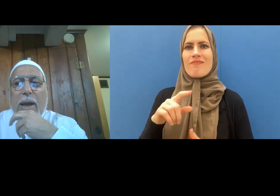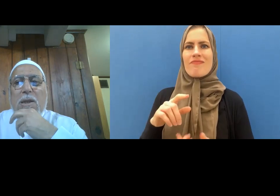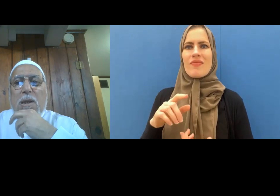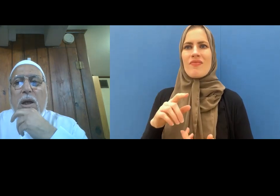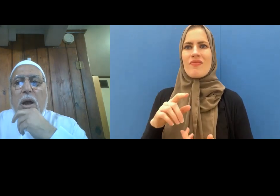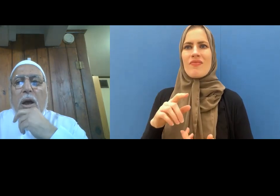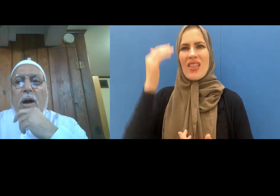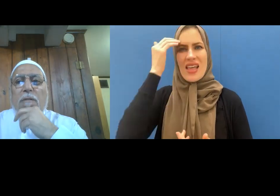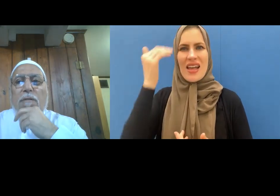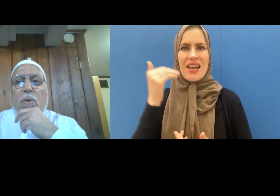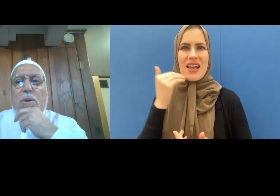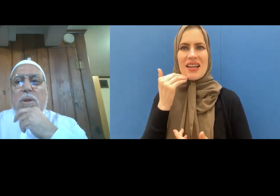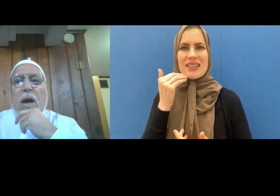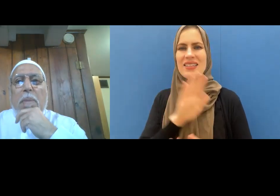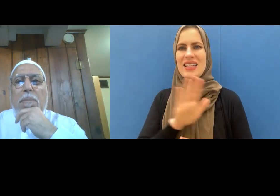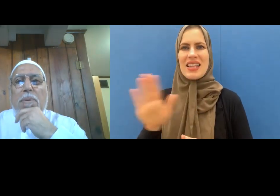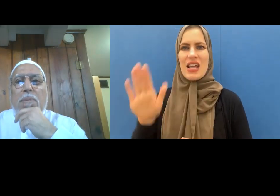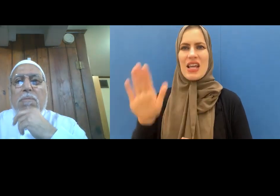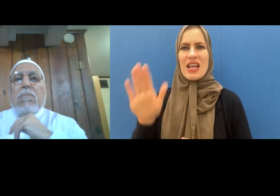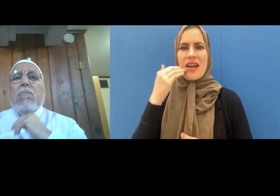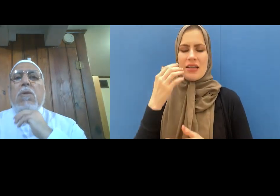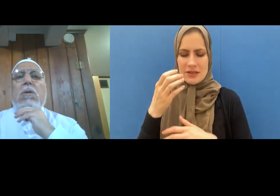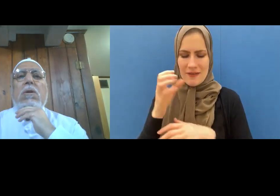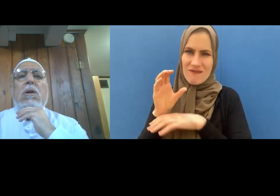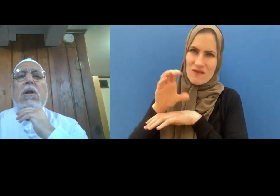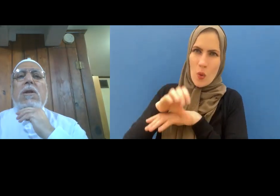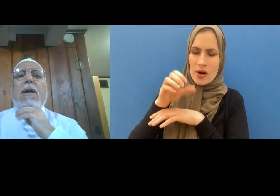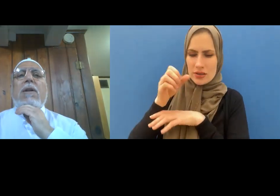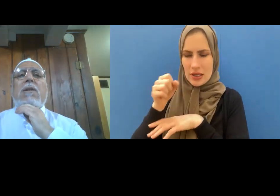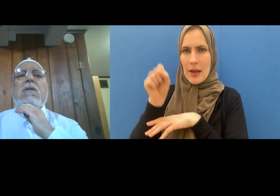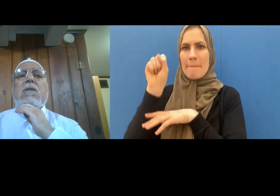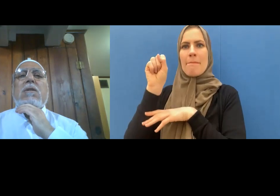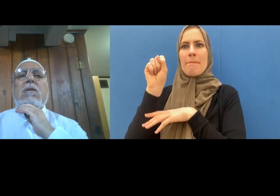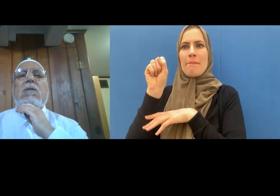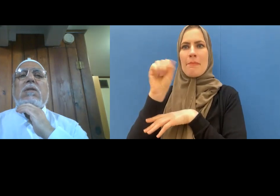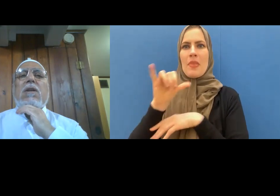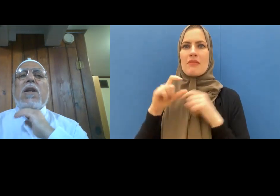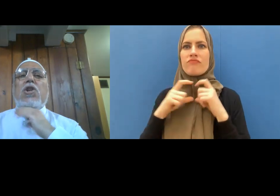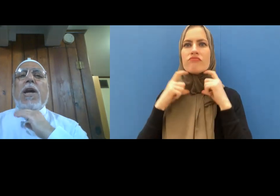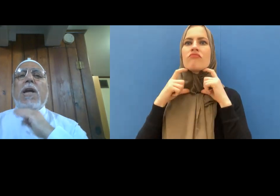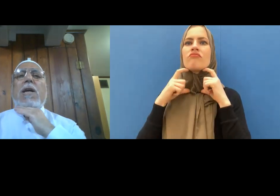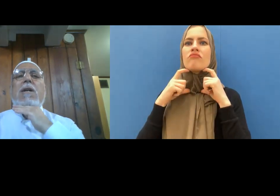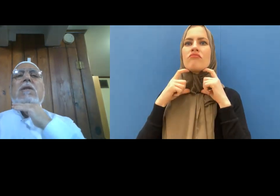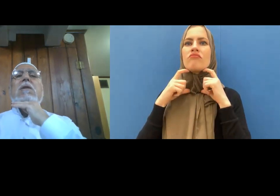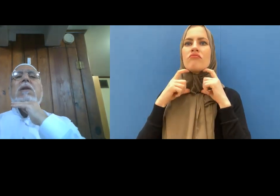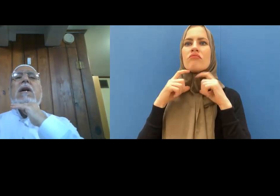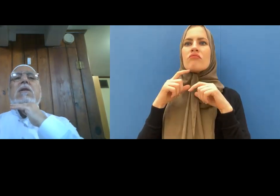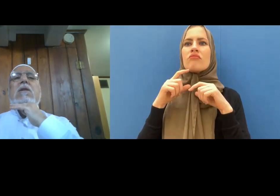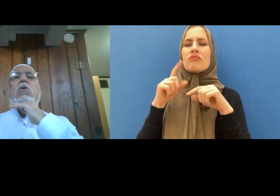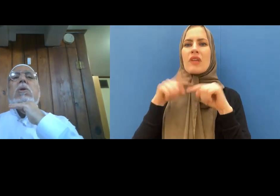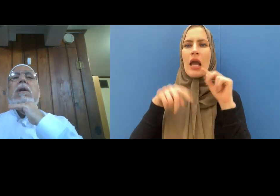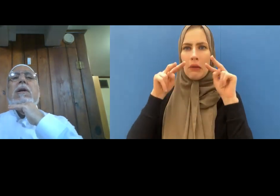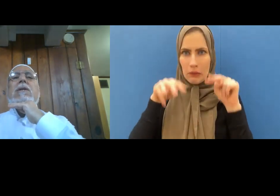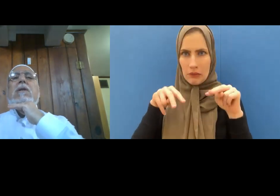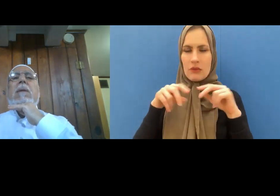their heads are forced up. It is like this. The chain is, yes,